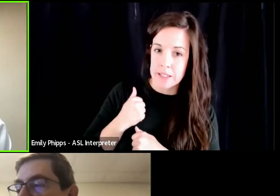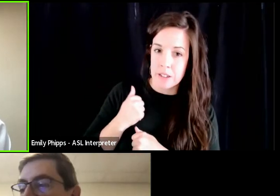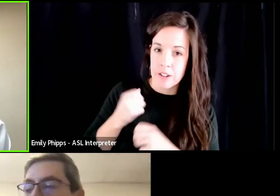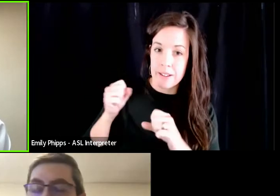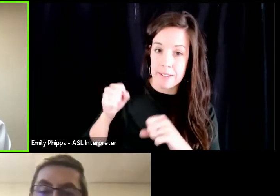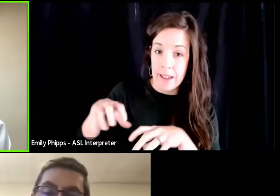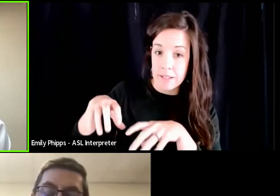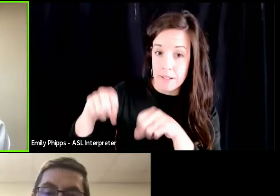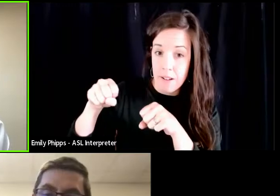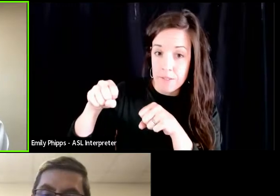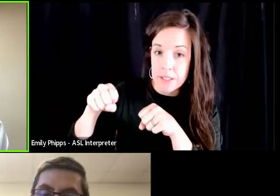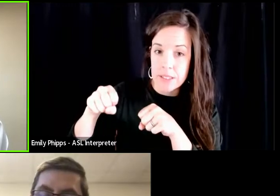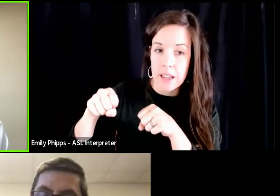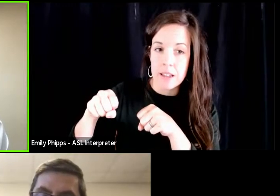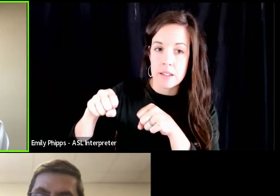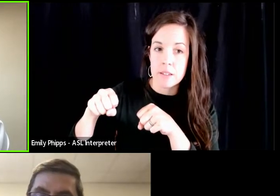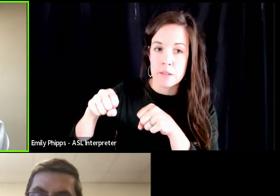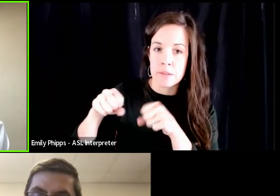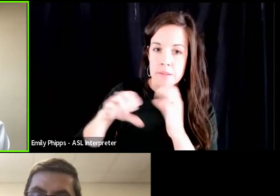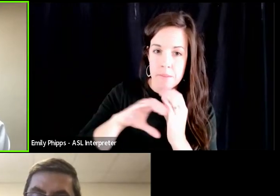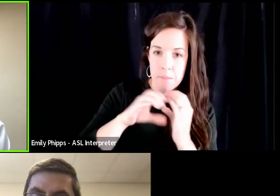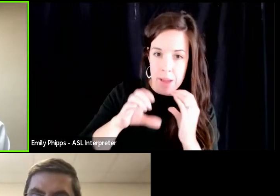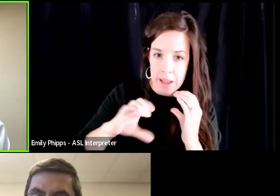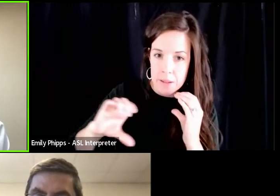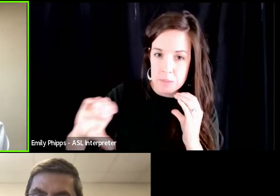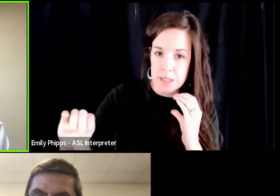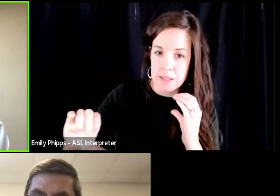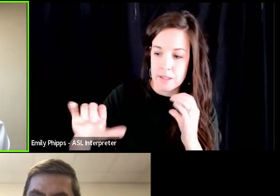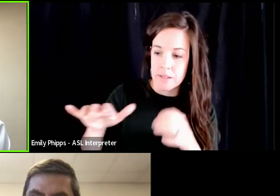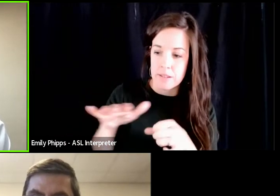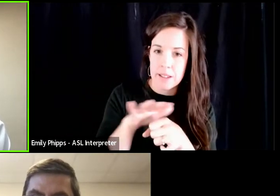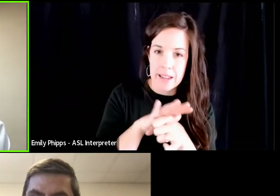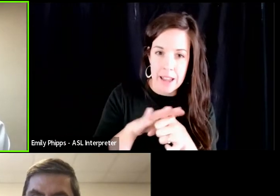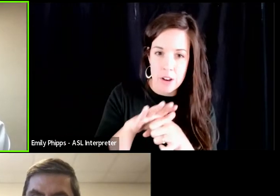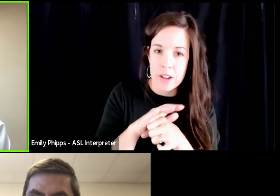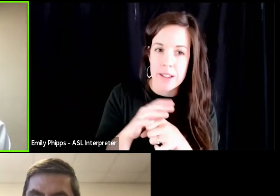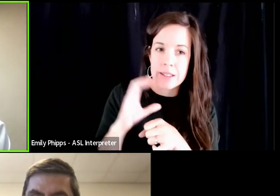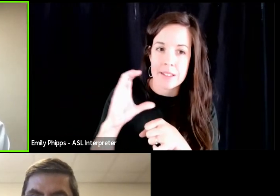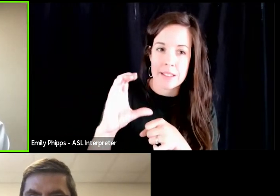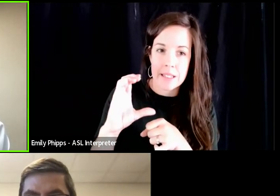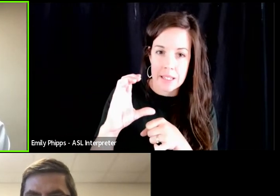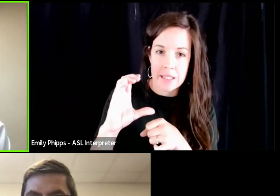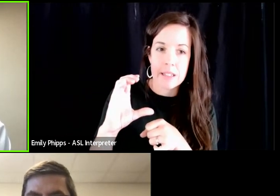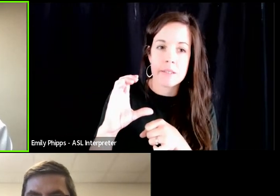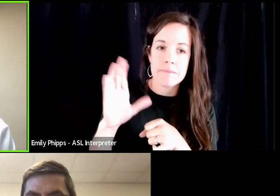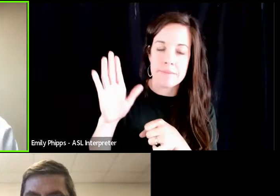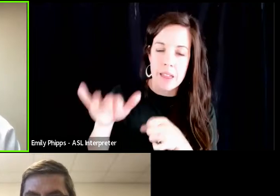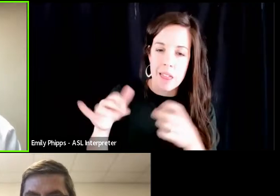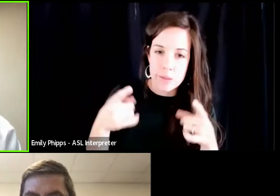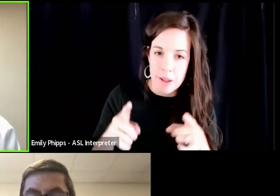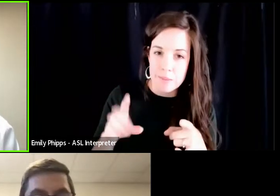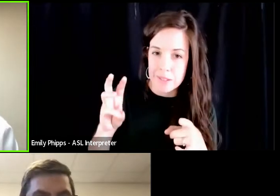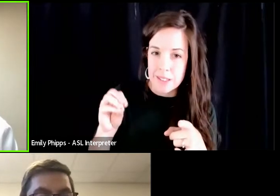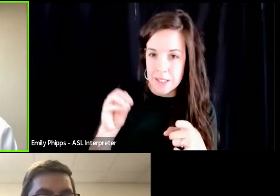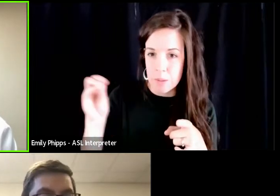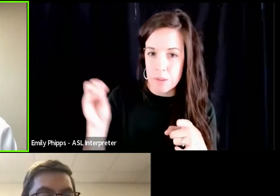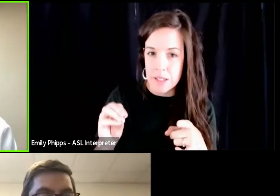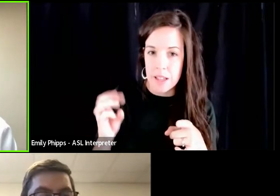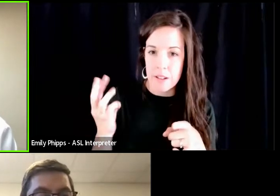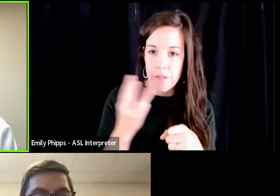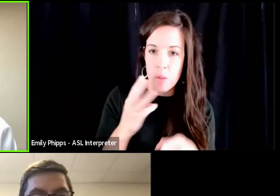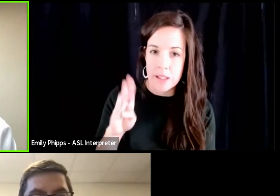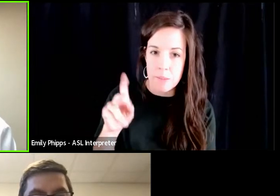confiscate you know, pipes in Area C, which is what happens, 60% of the West Bank,